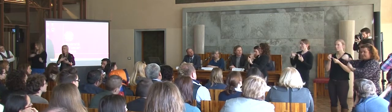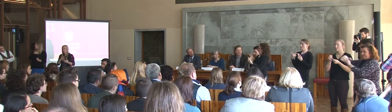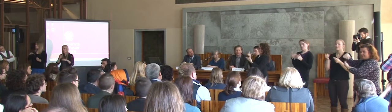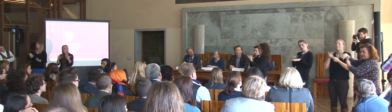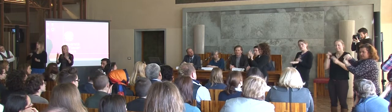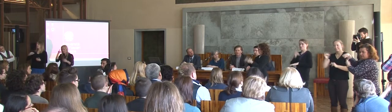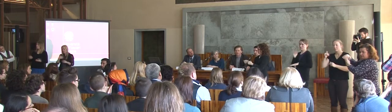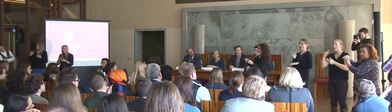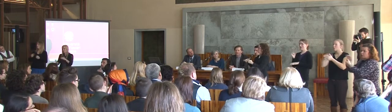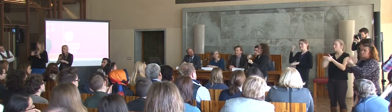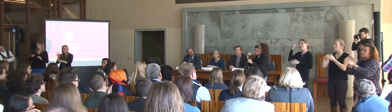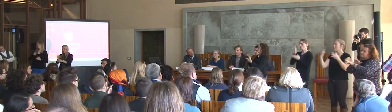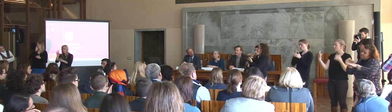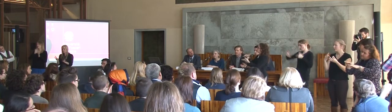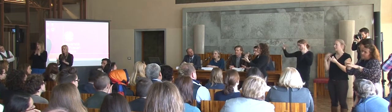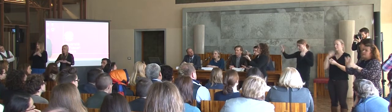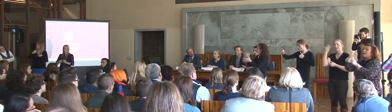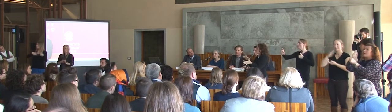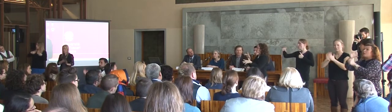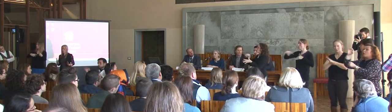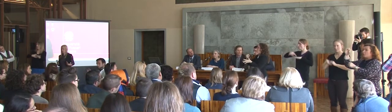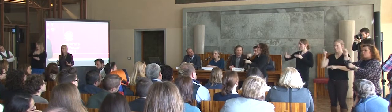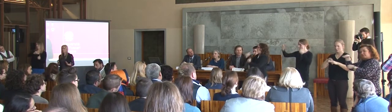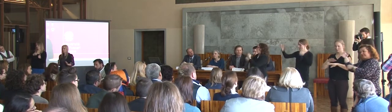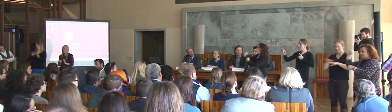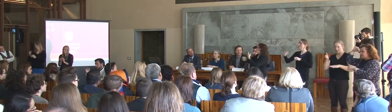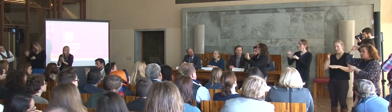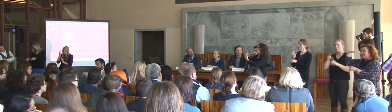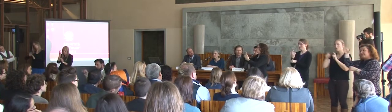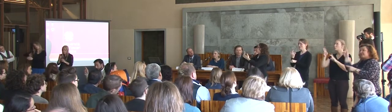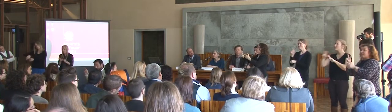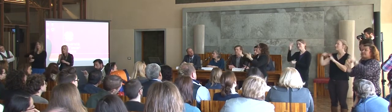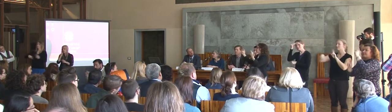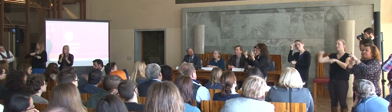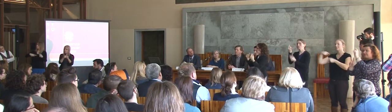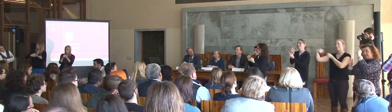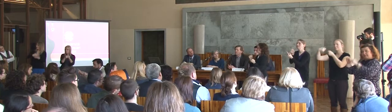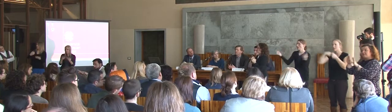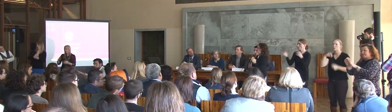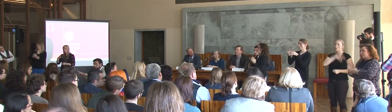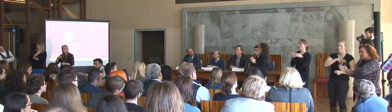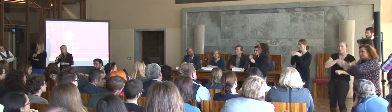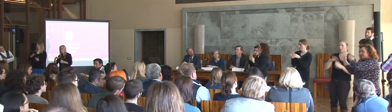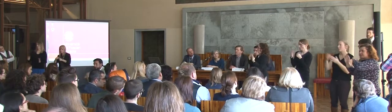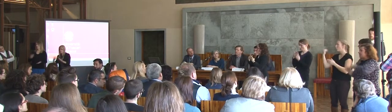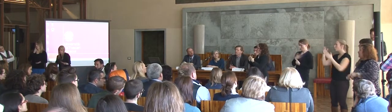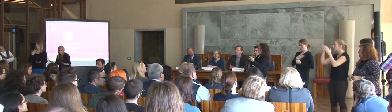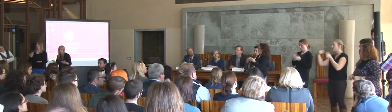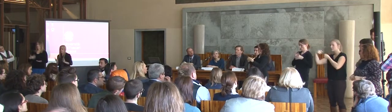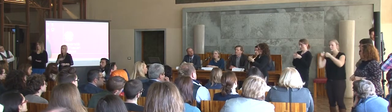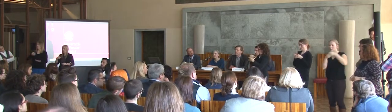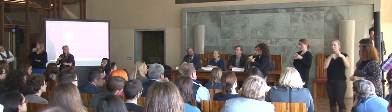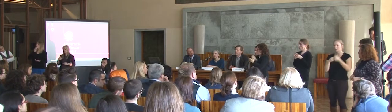even after this project phase within a university or a deaf organization or a volunteer organization, just like ours in the European